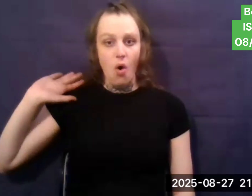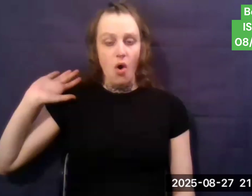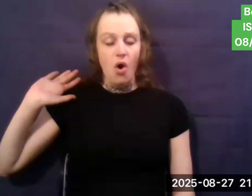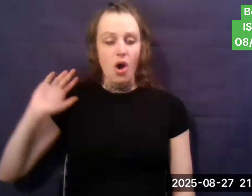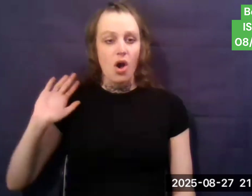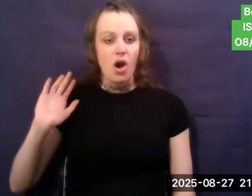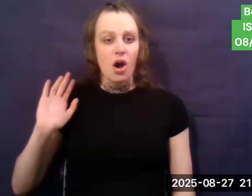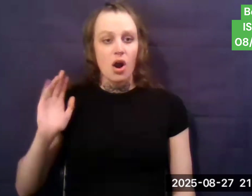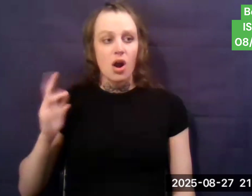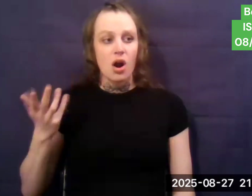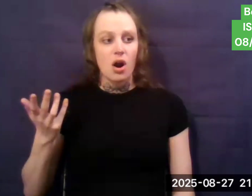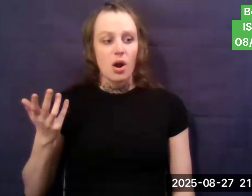um